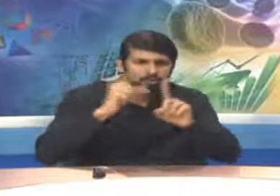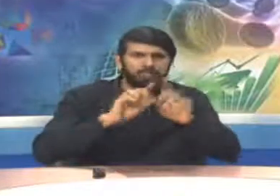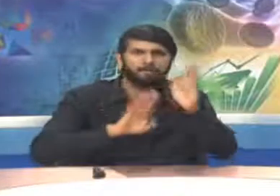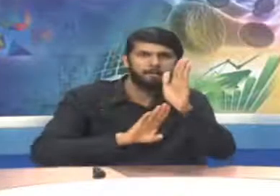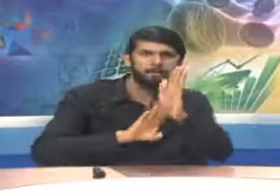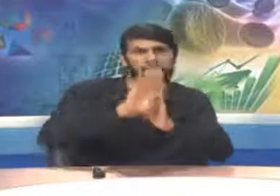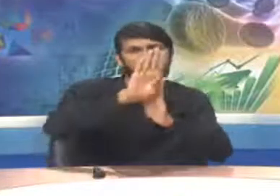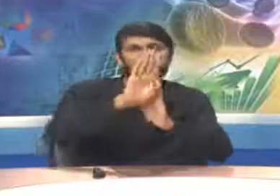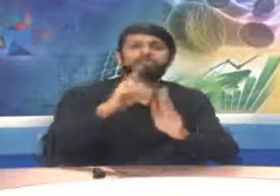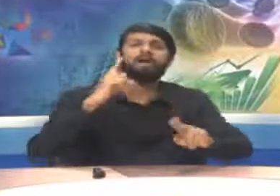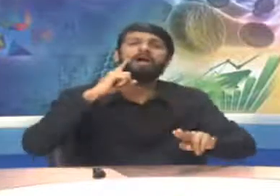of